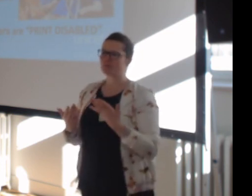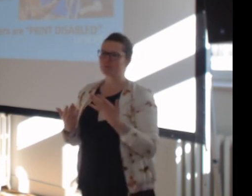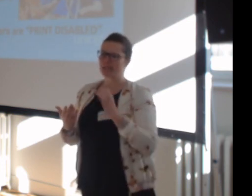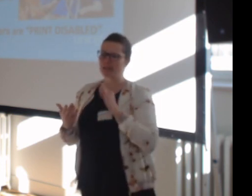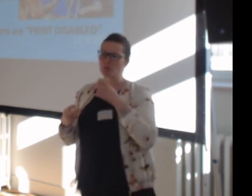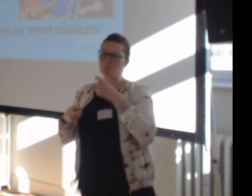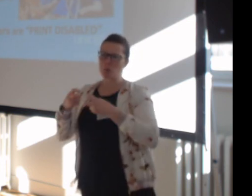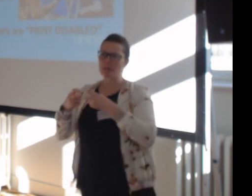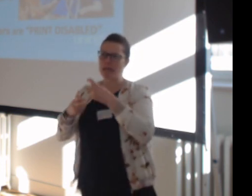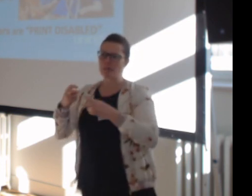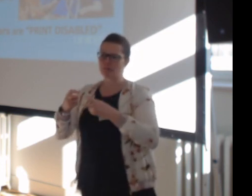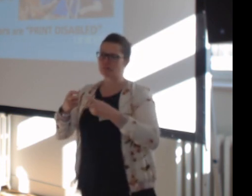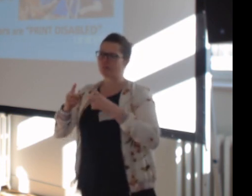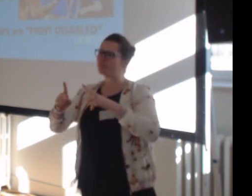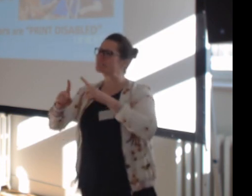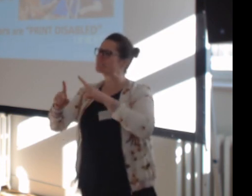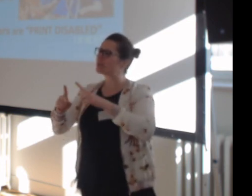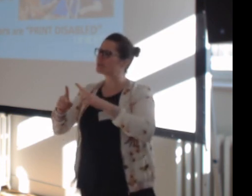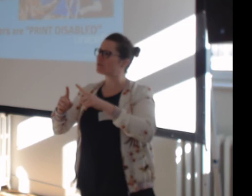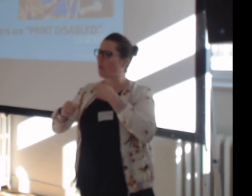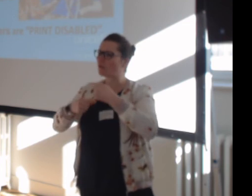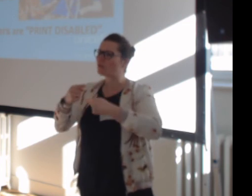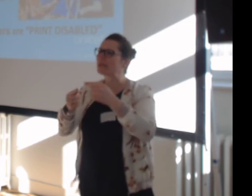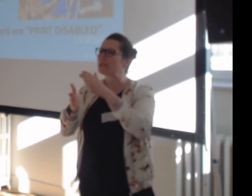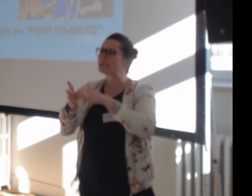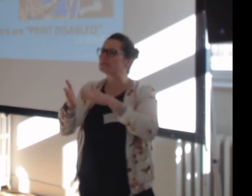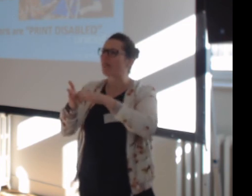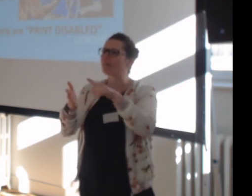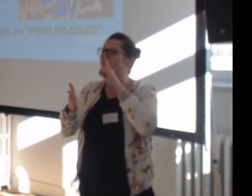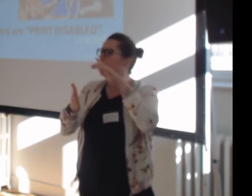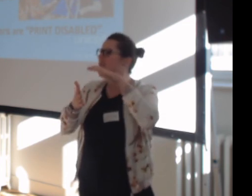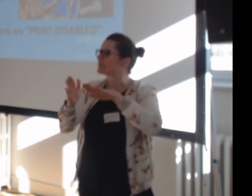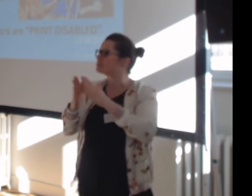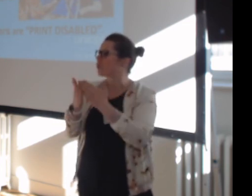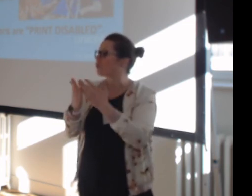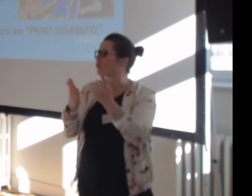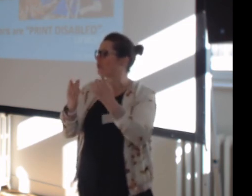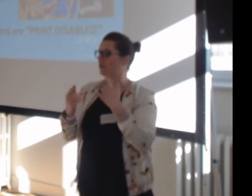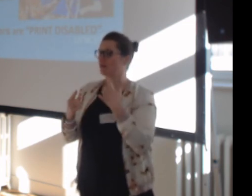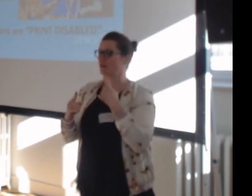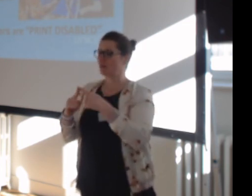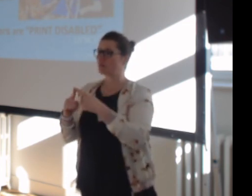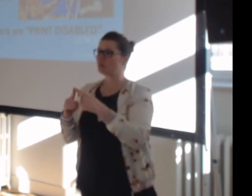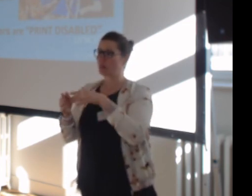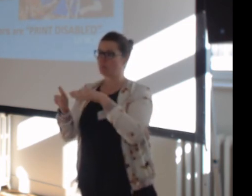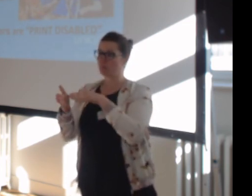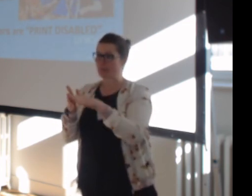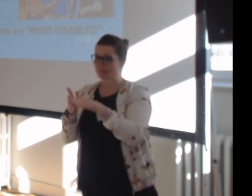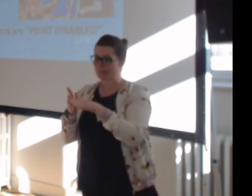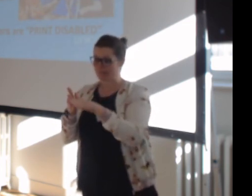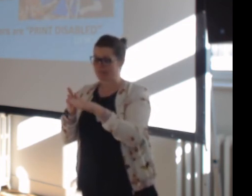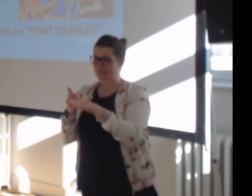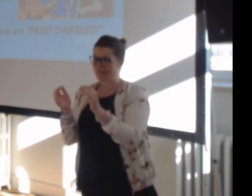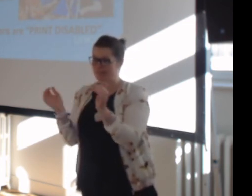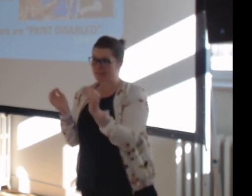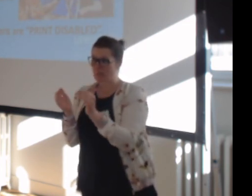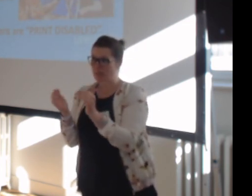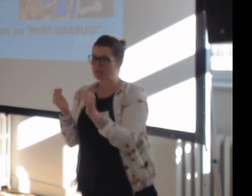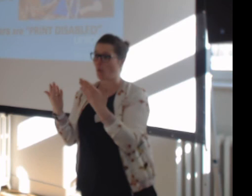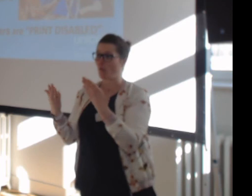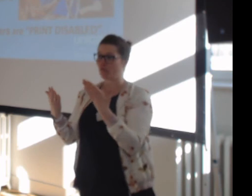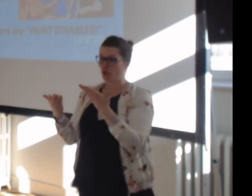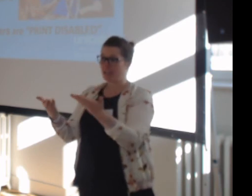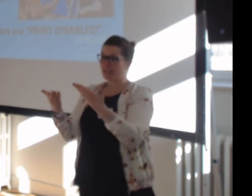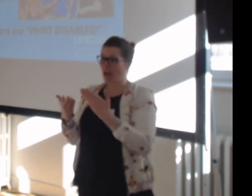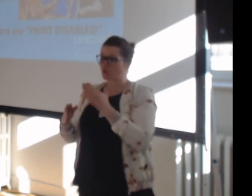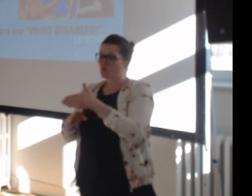with textbooks in many developing countries, for example, and so the issue of print disability and access for people with disability